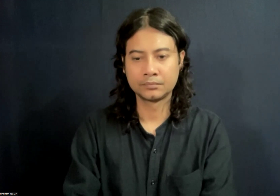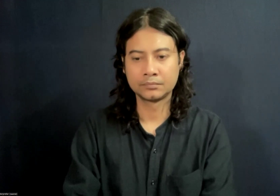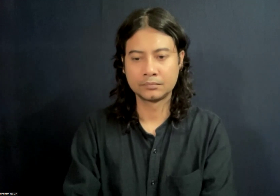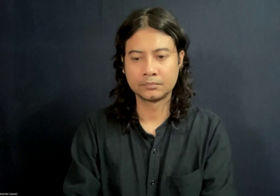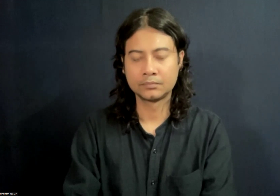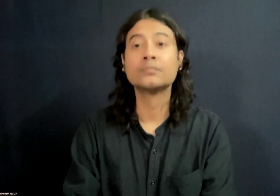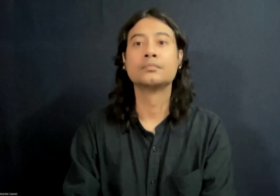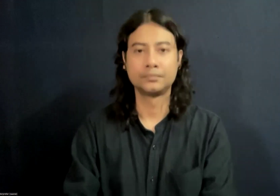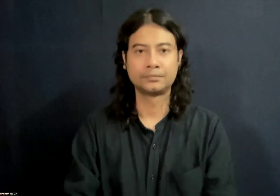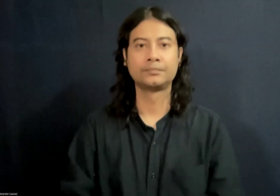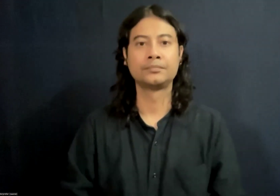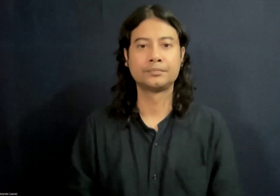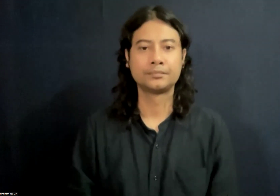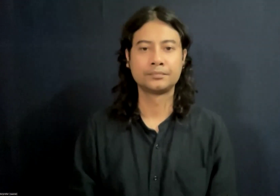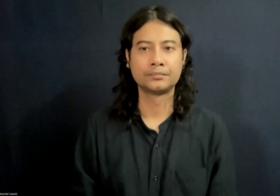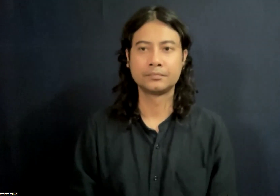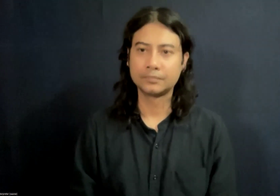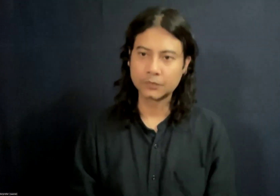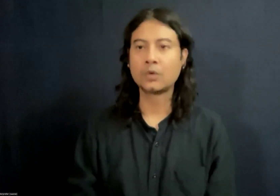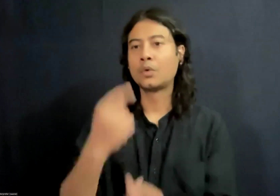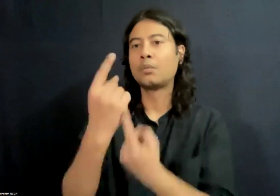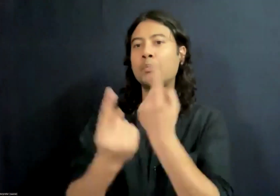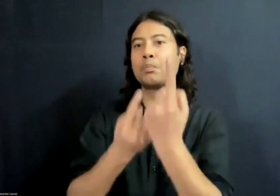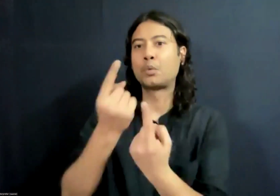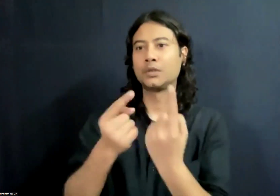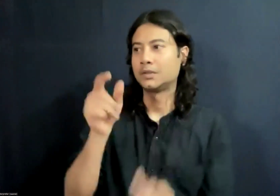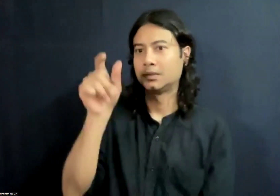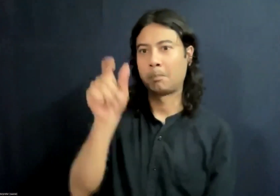Yeah. So one such example is a politician.